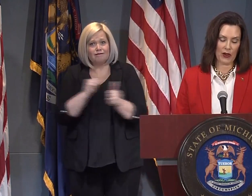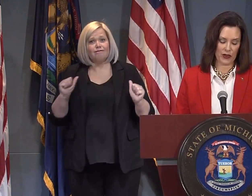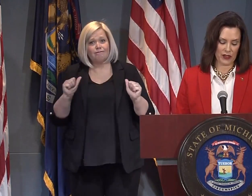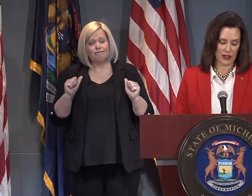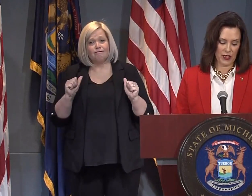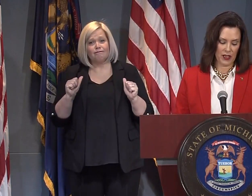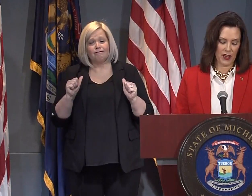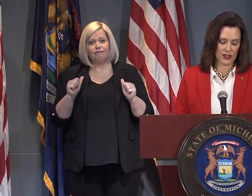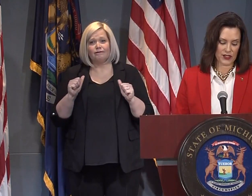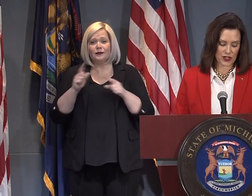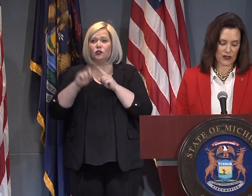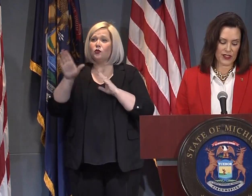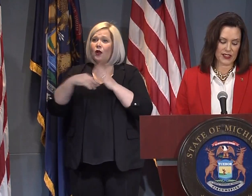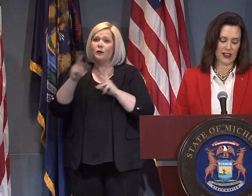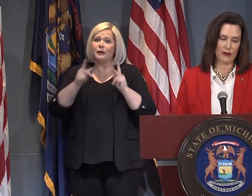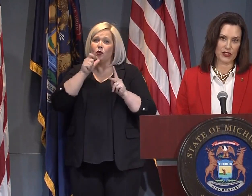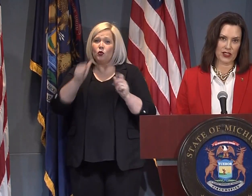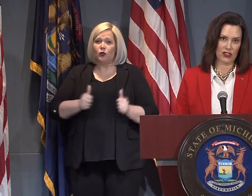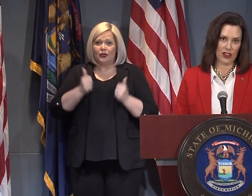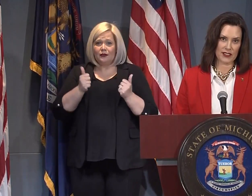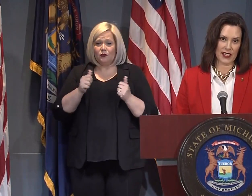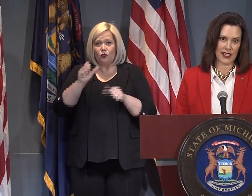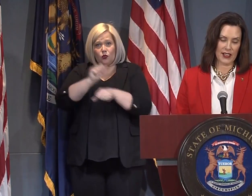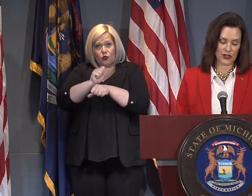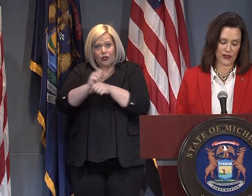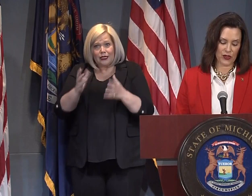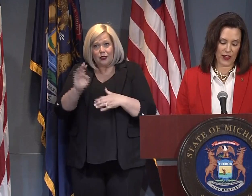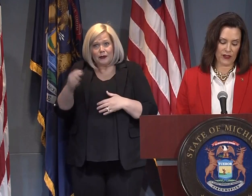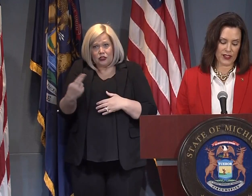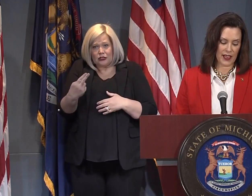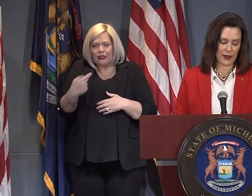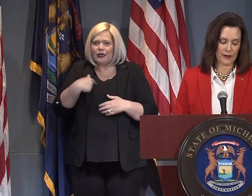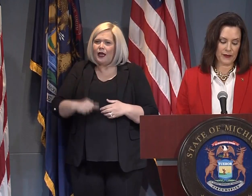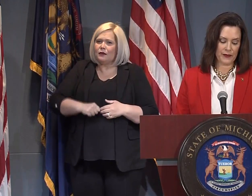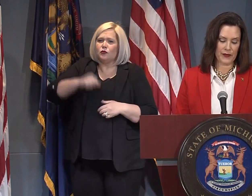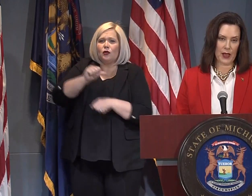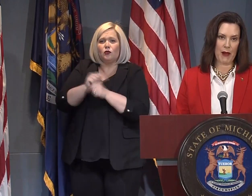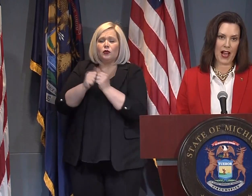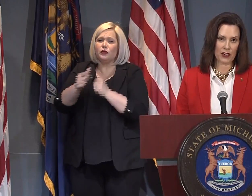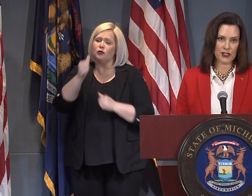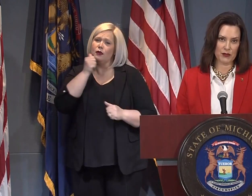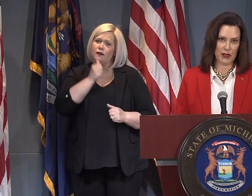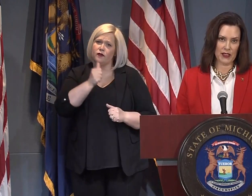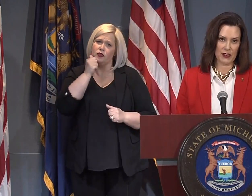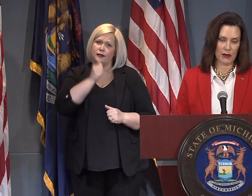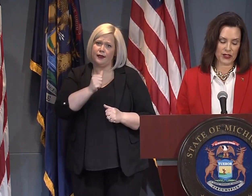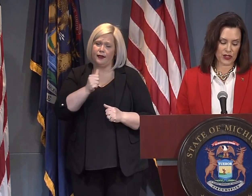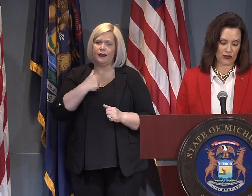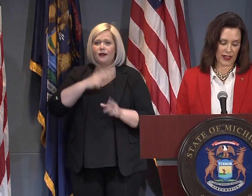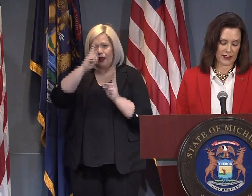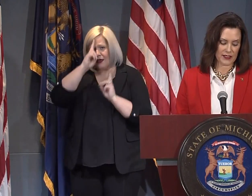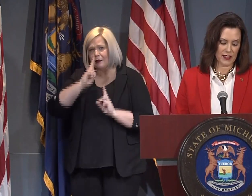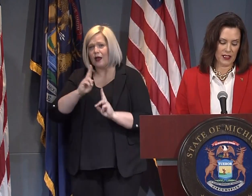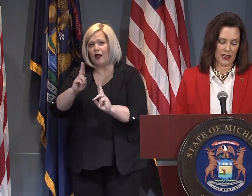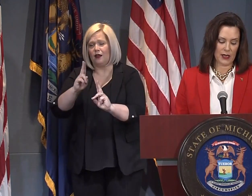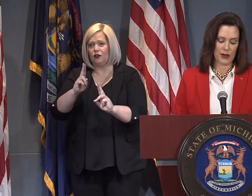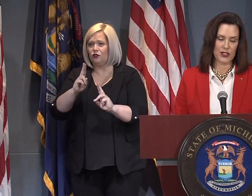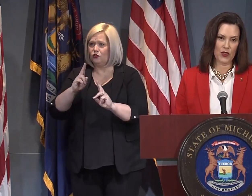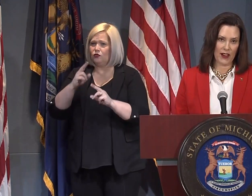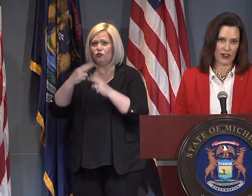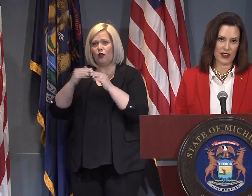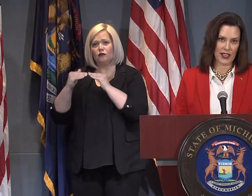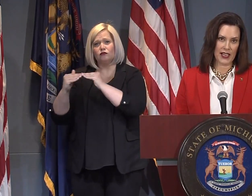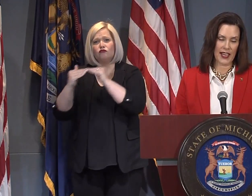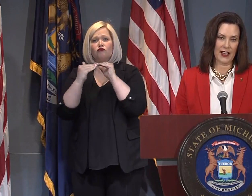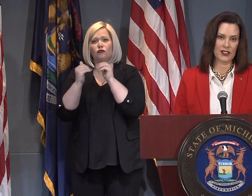I'm proud to serve the state of Michigan alongside each of you every day. I'm honored to be amongst your ranks, and I'm going to